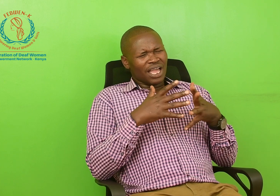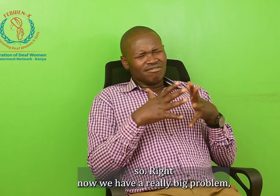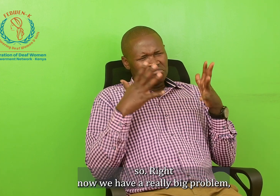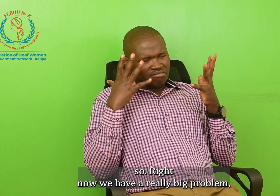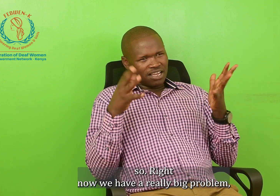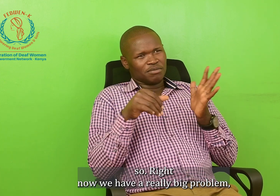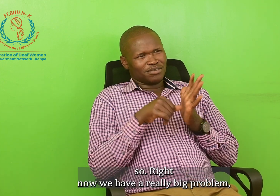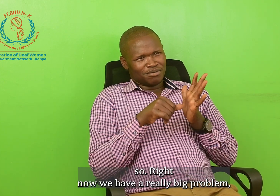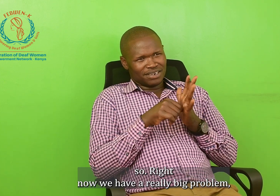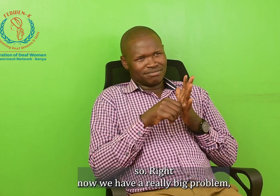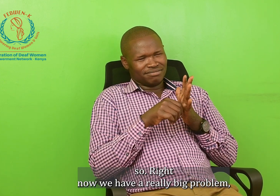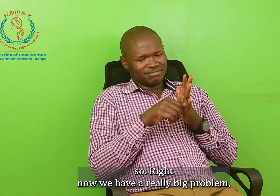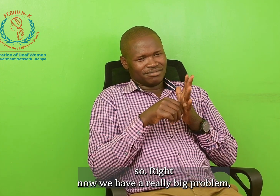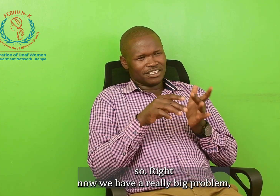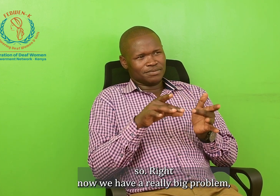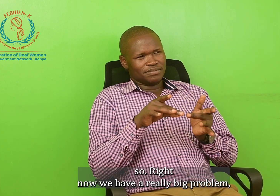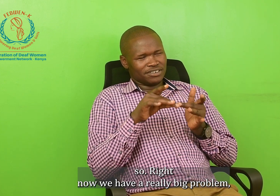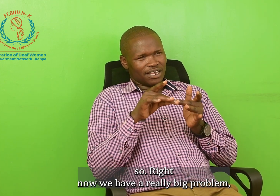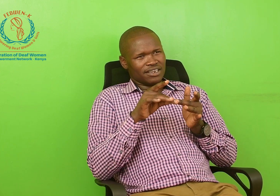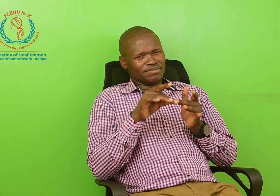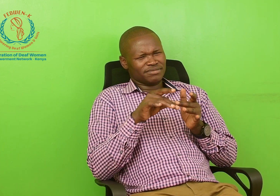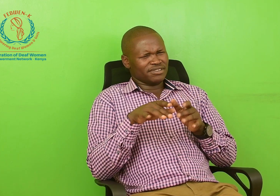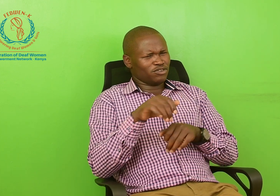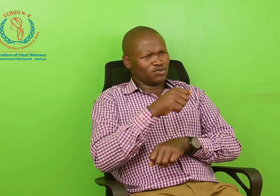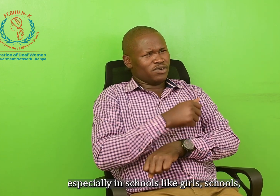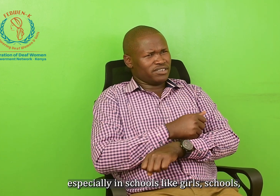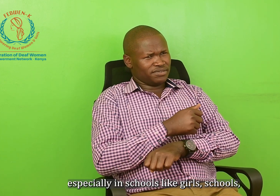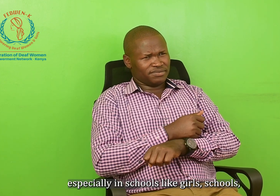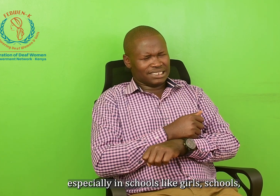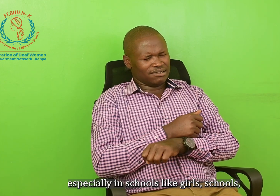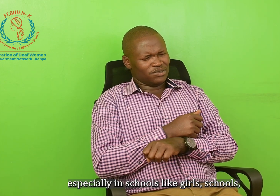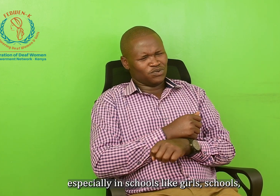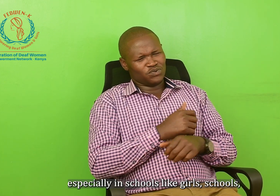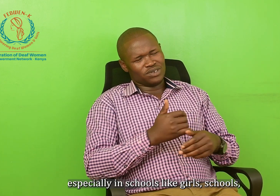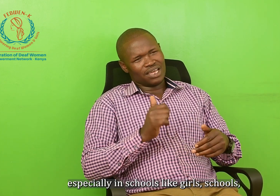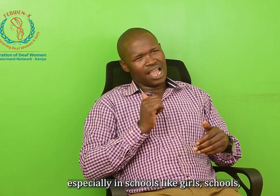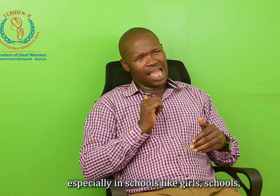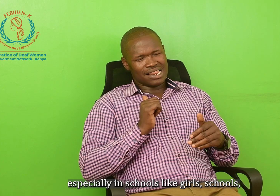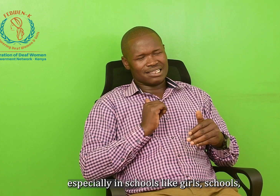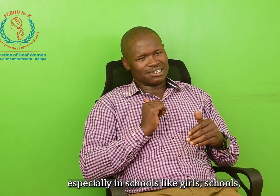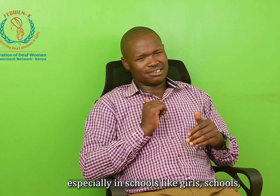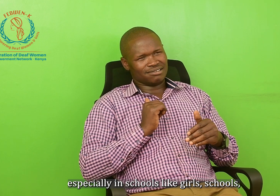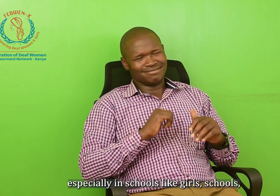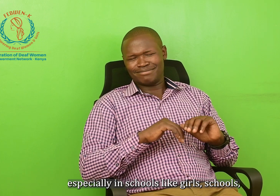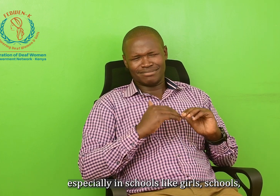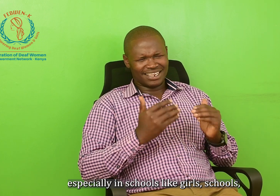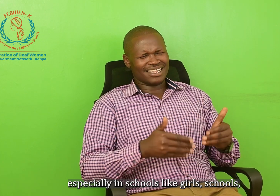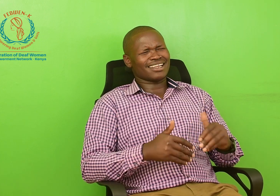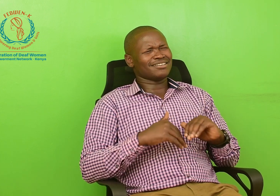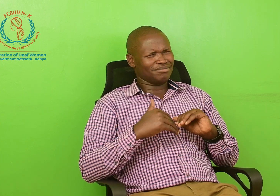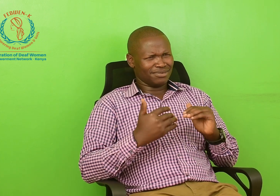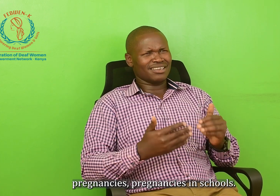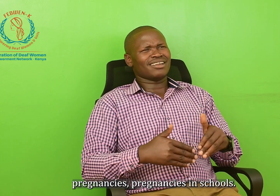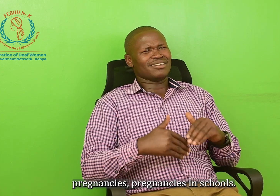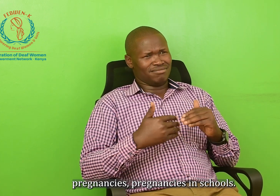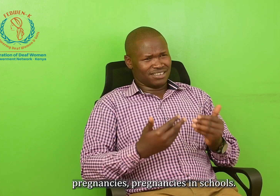So right now we have a really big problem, especially on schools, like girls' schools,